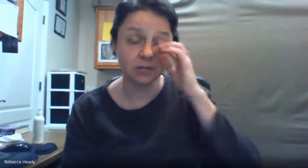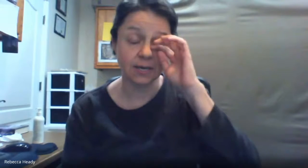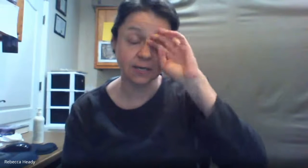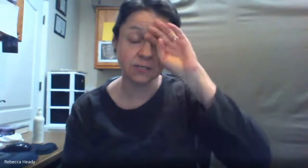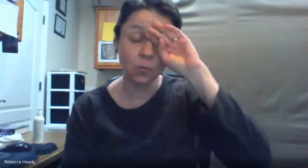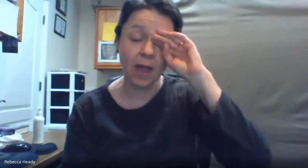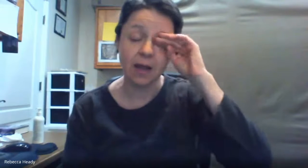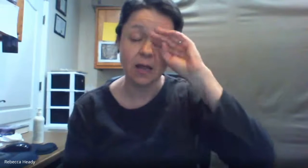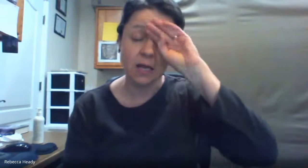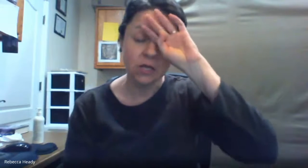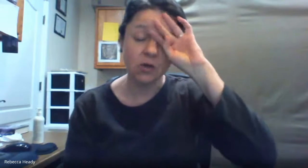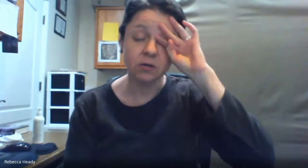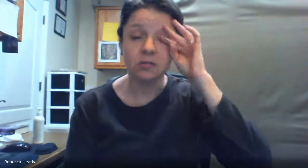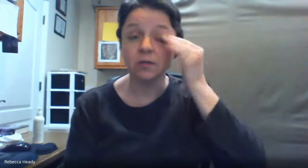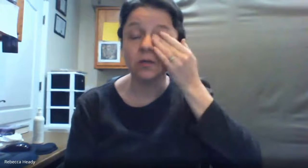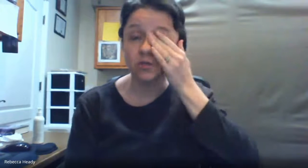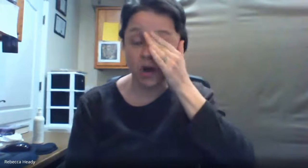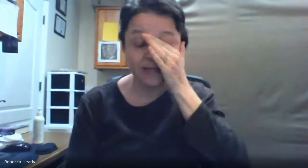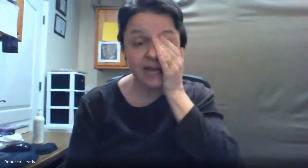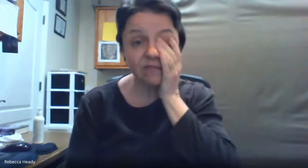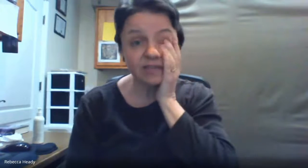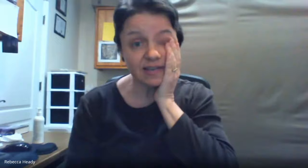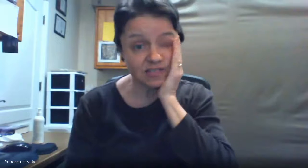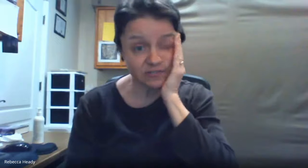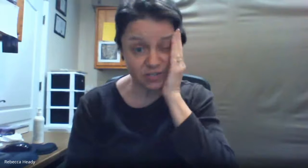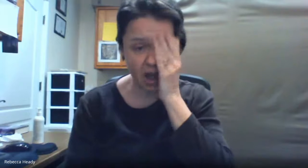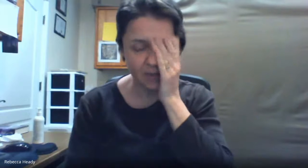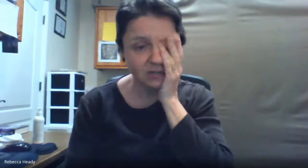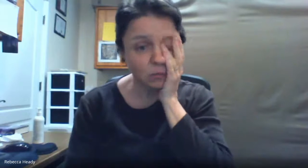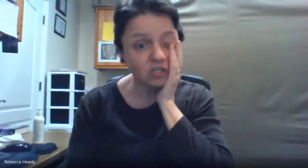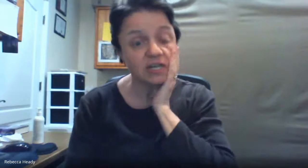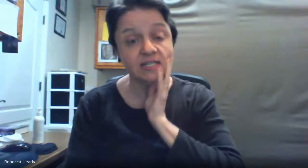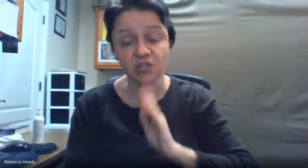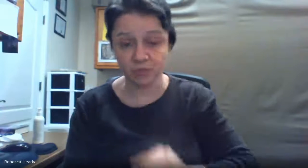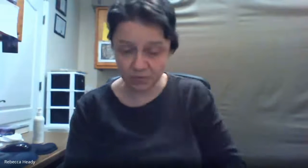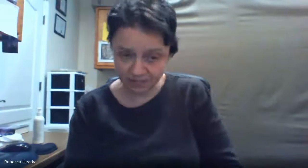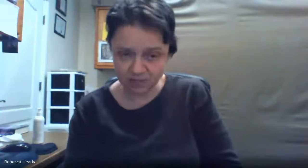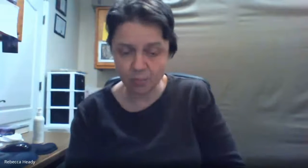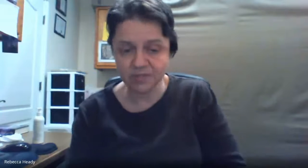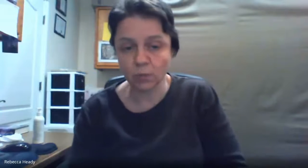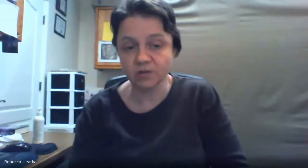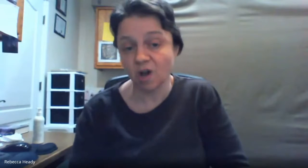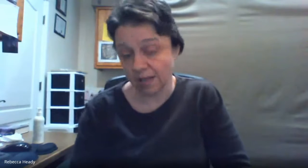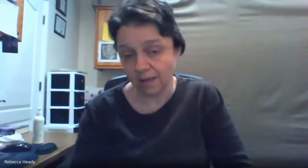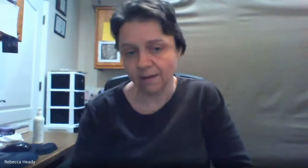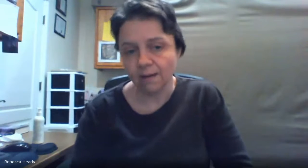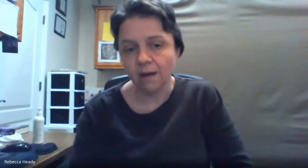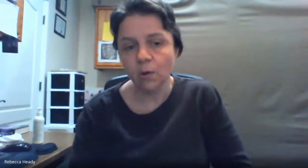topicalization is when you're trying to emphasize different topics or transition between different topics when you're talking,